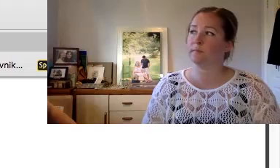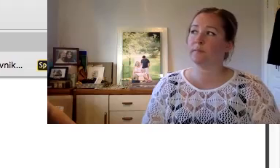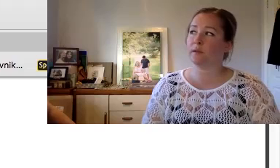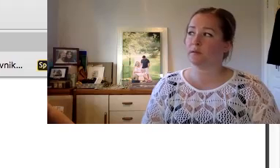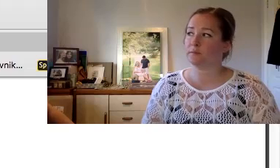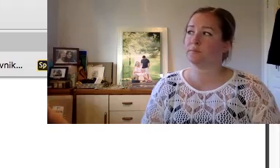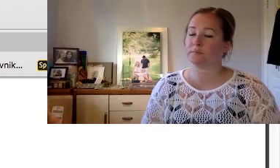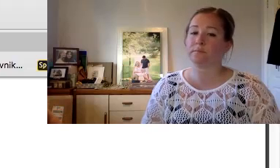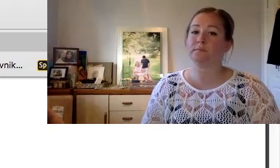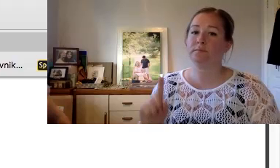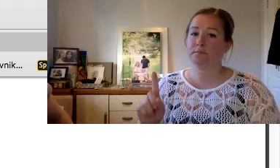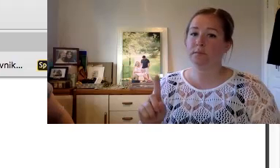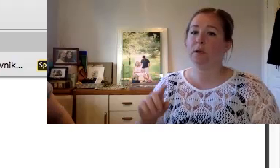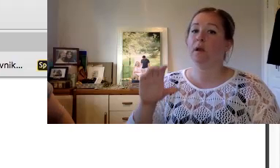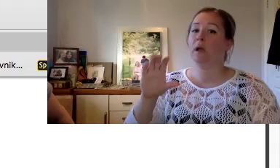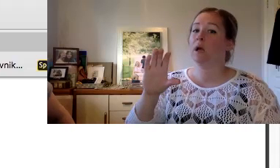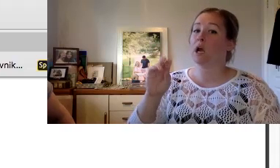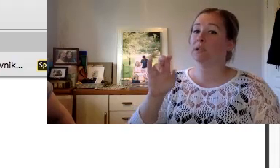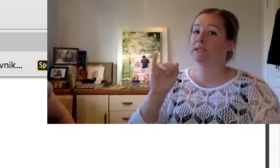nose, feminine.